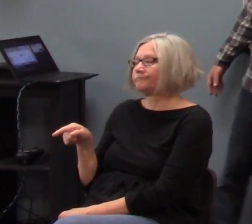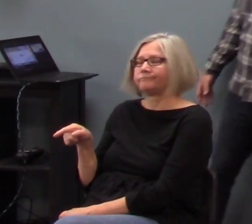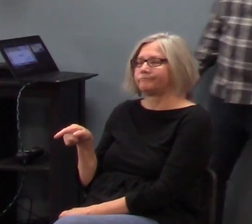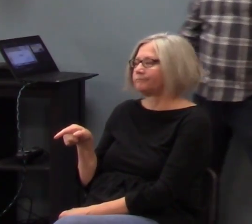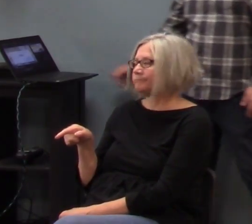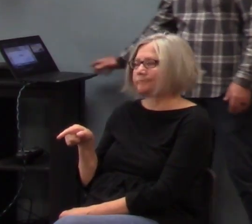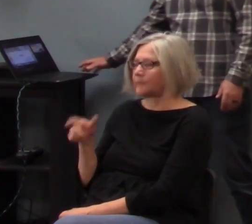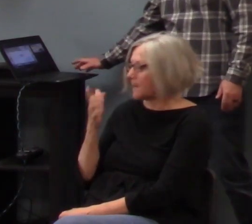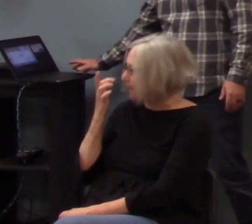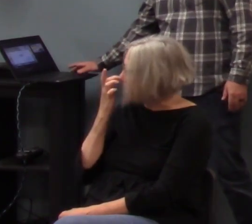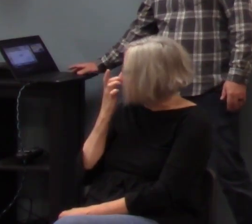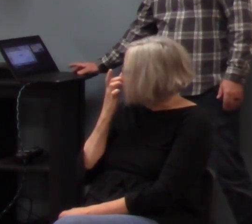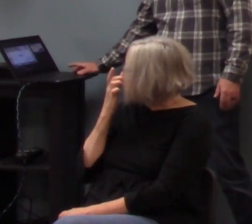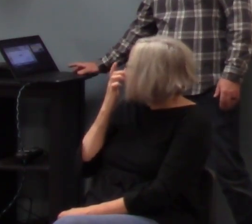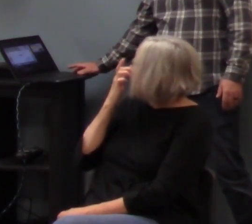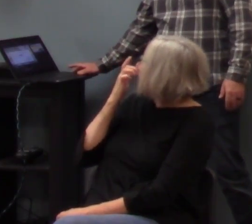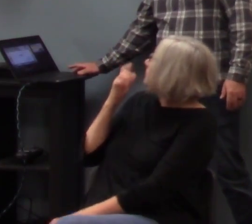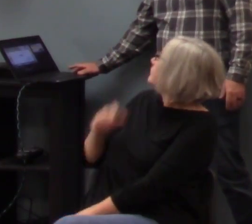No. Okay.